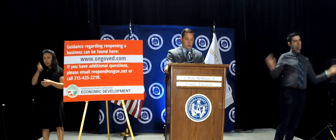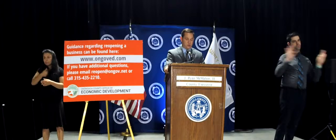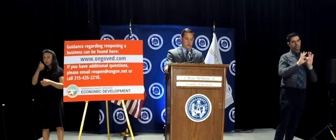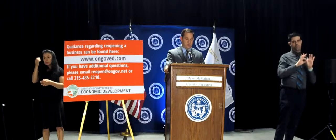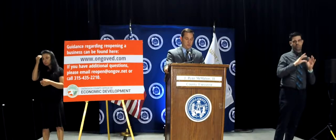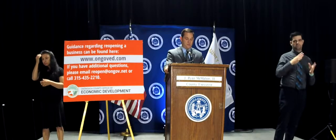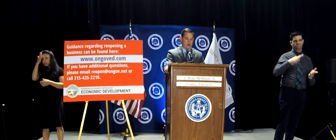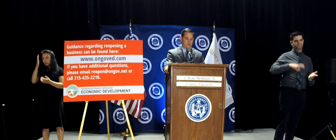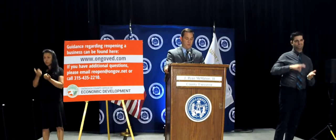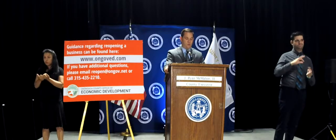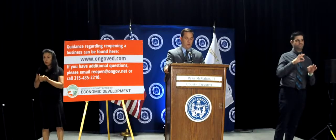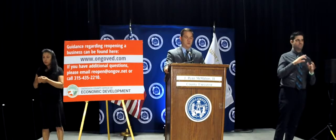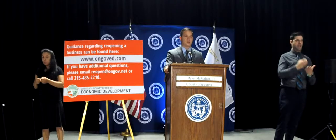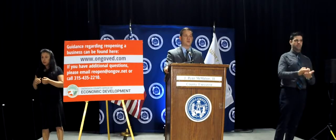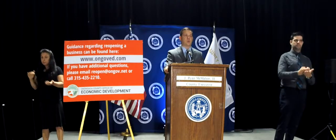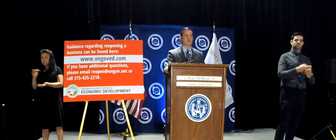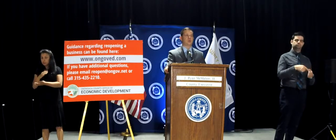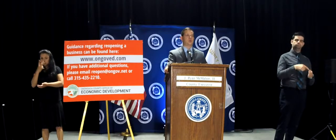Care Solutions,